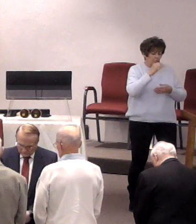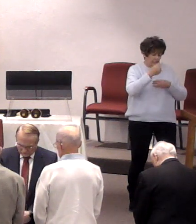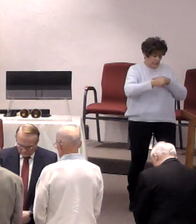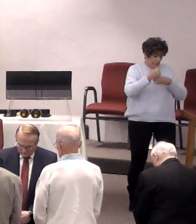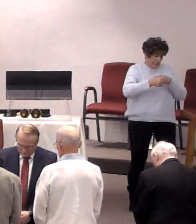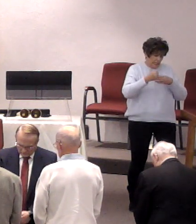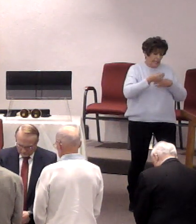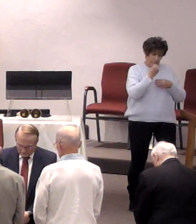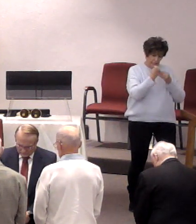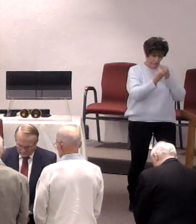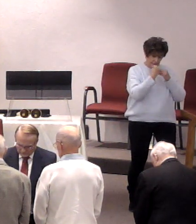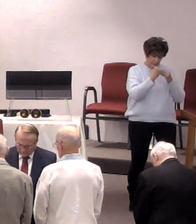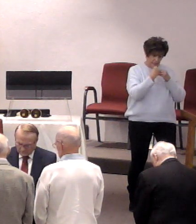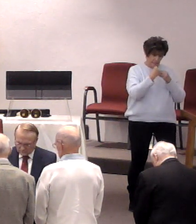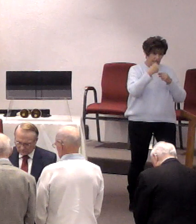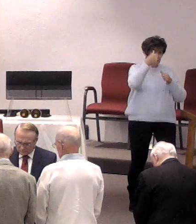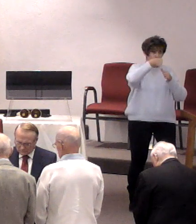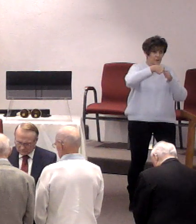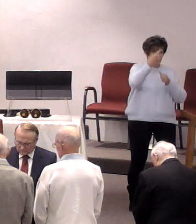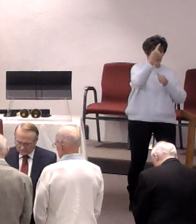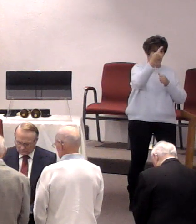Lord's death until he comes.'"